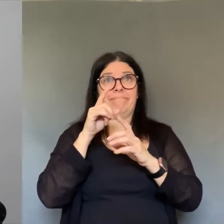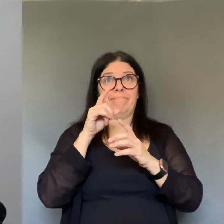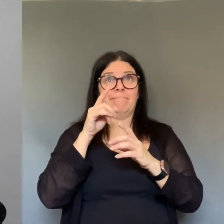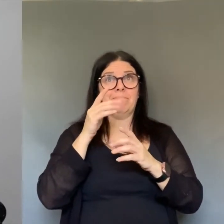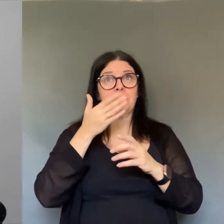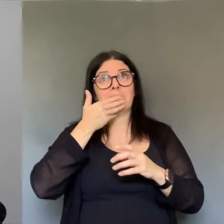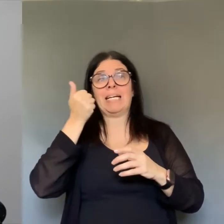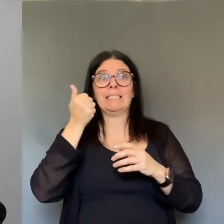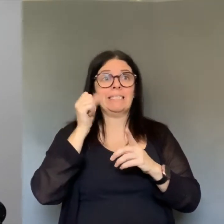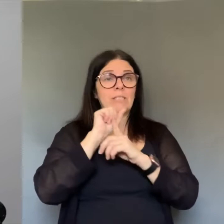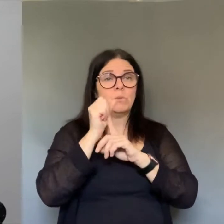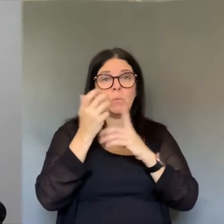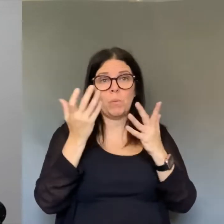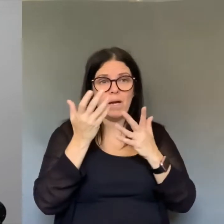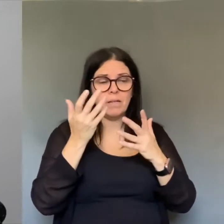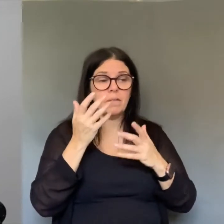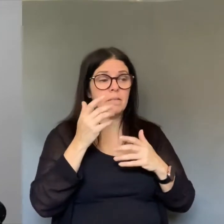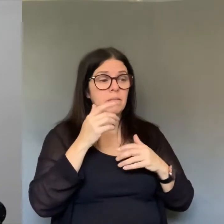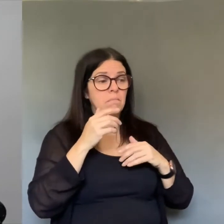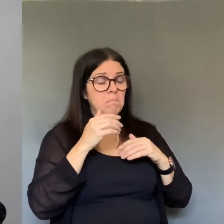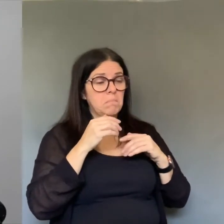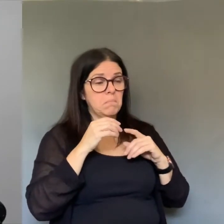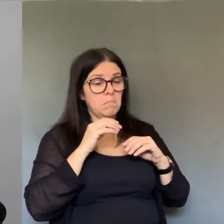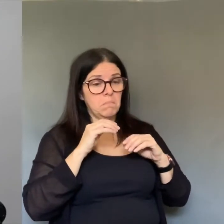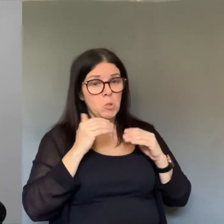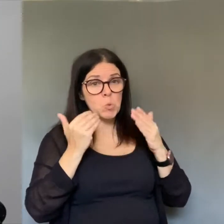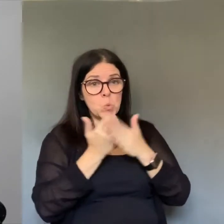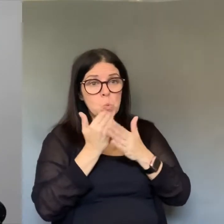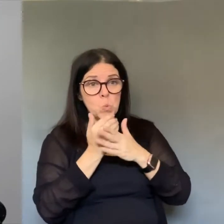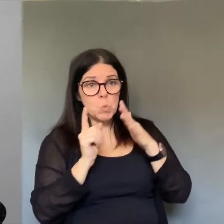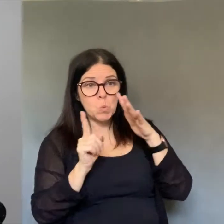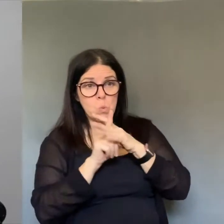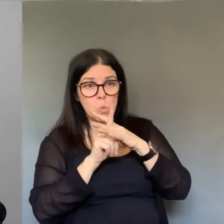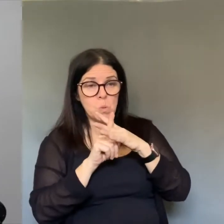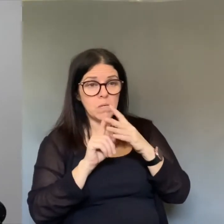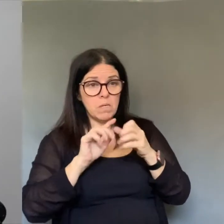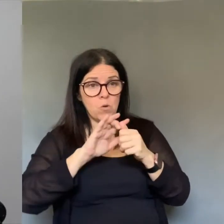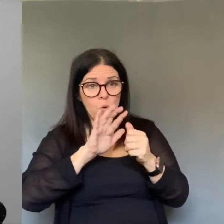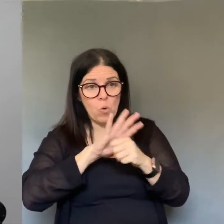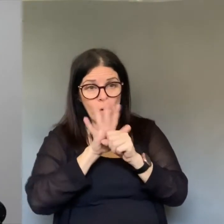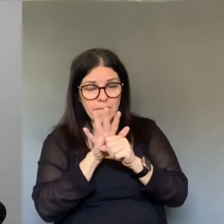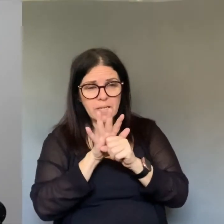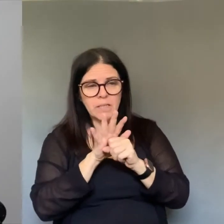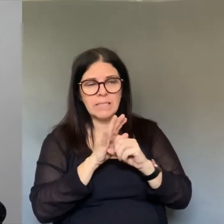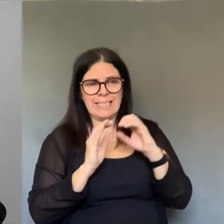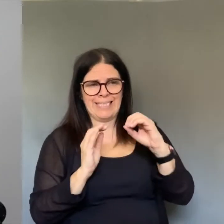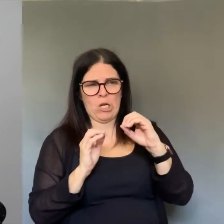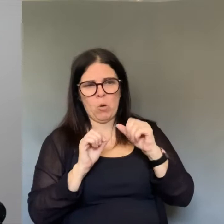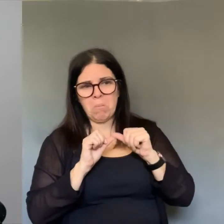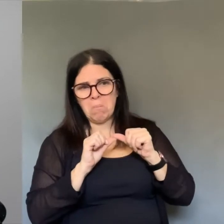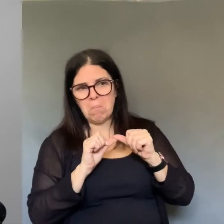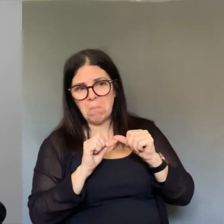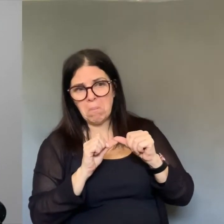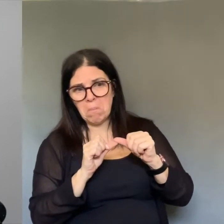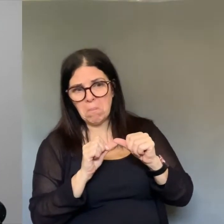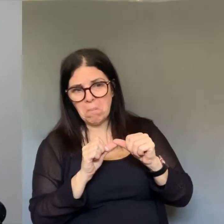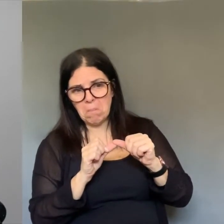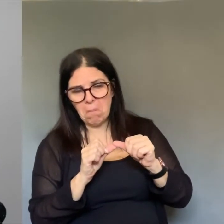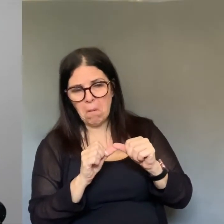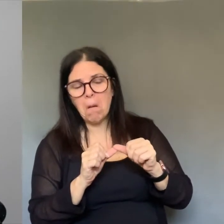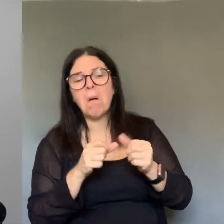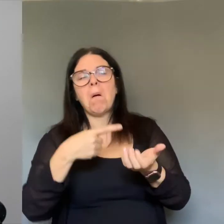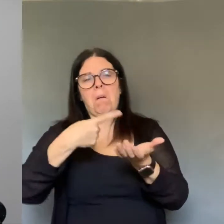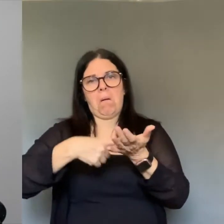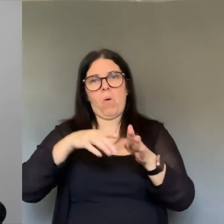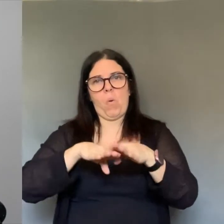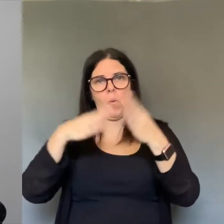an ideal situation, I think I would like to see no cases for a number of days before we get to talk